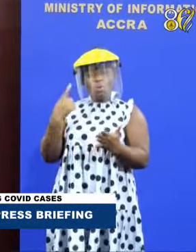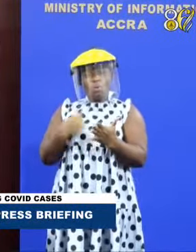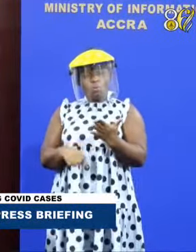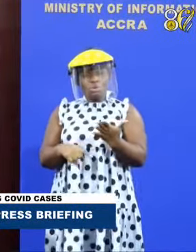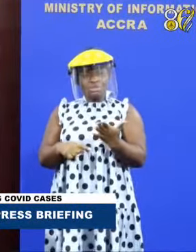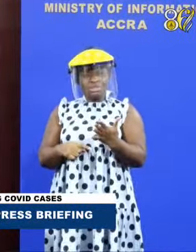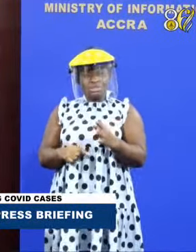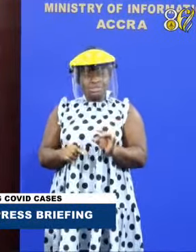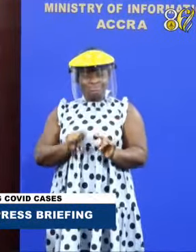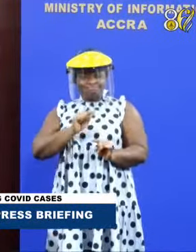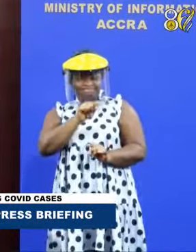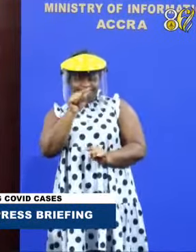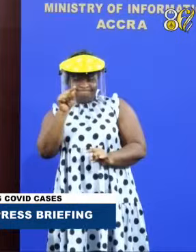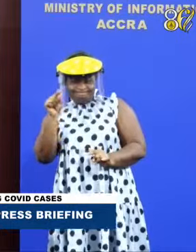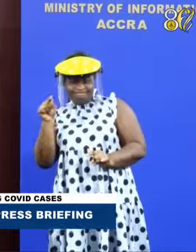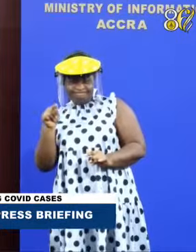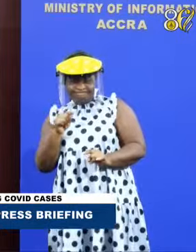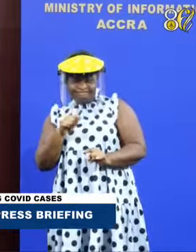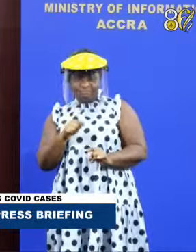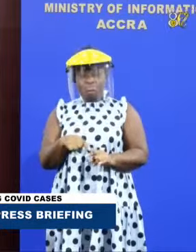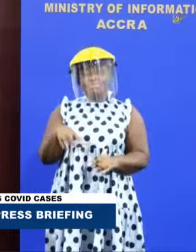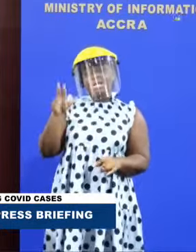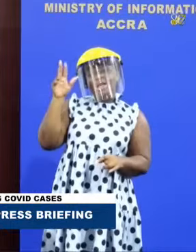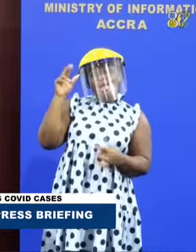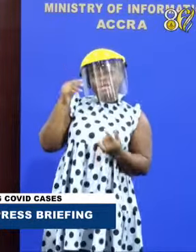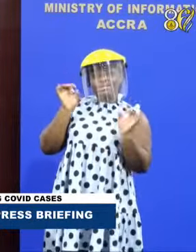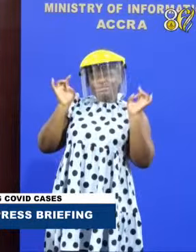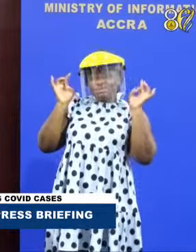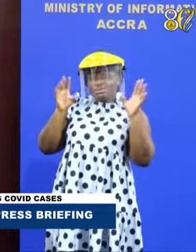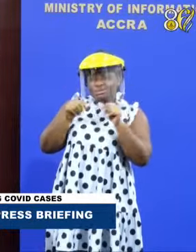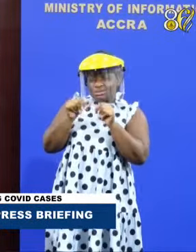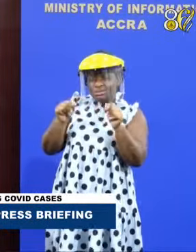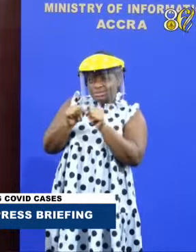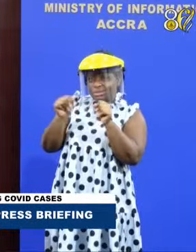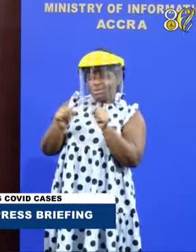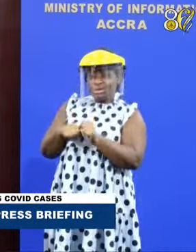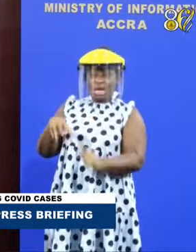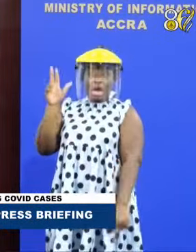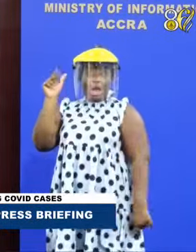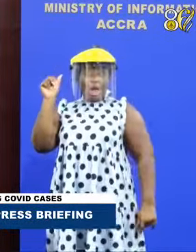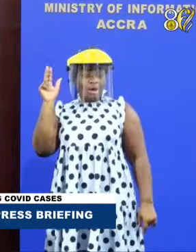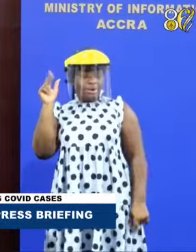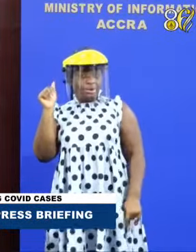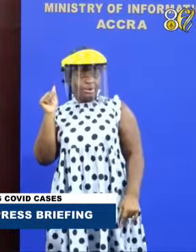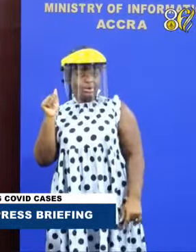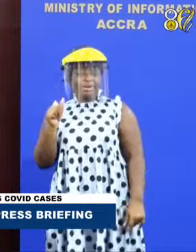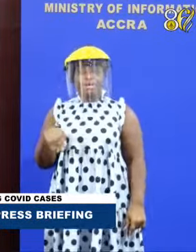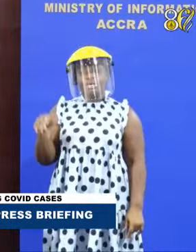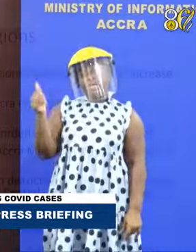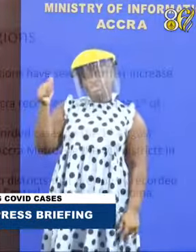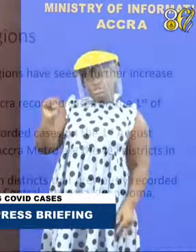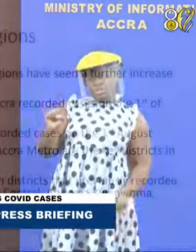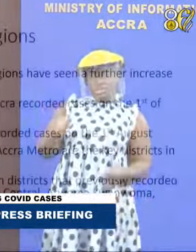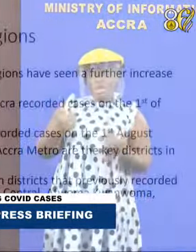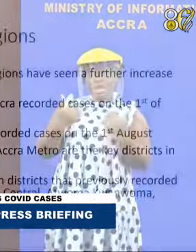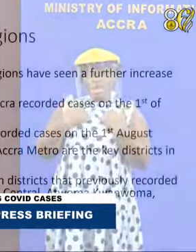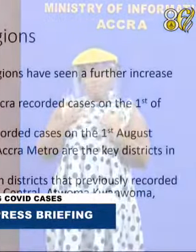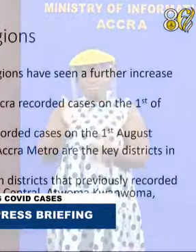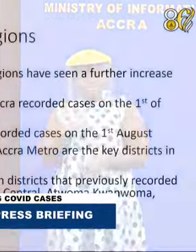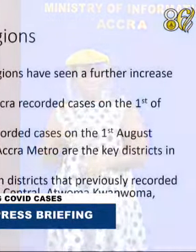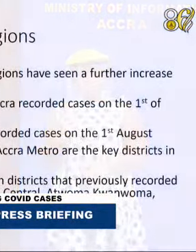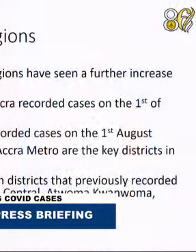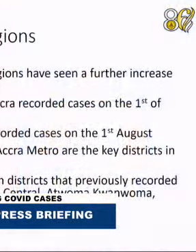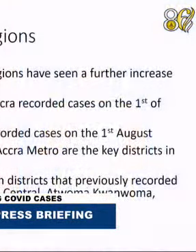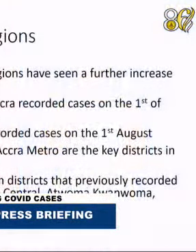traditional hotspots? That is Greater Accra and Ashanti region. We have 22 out of the 29 districts in